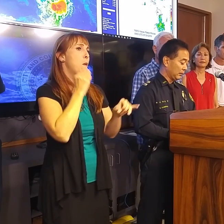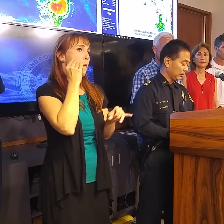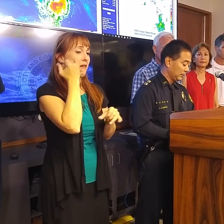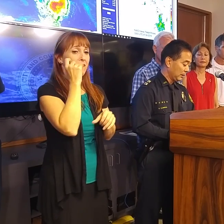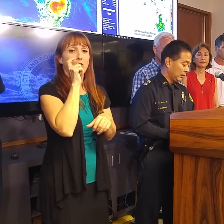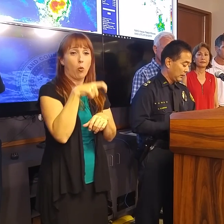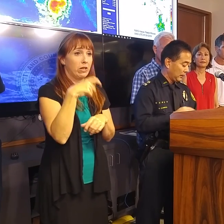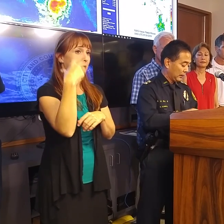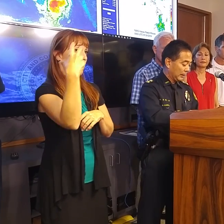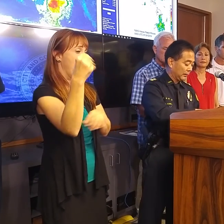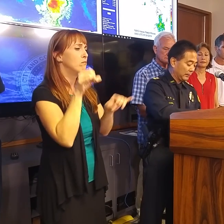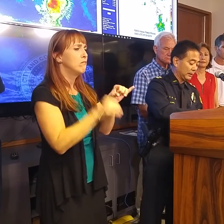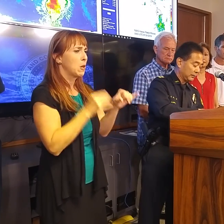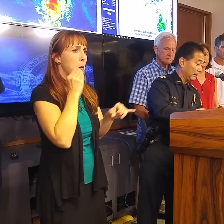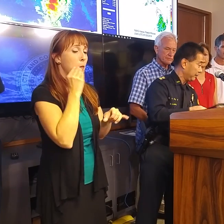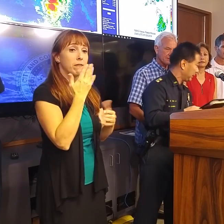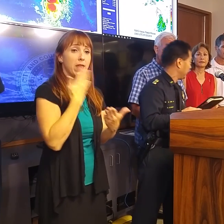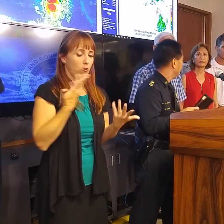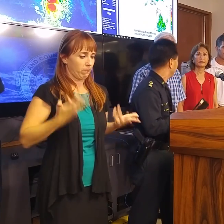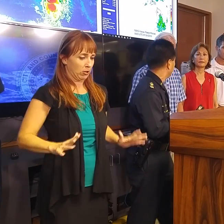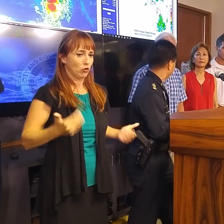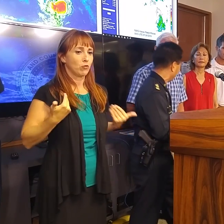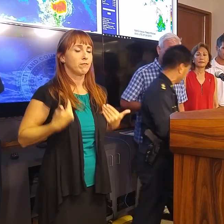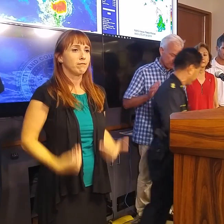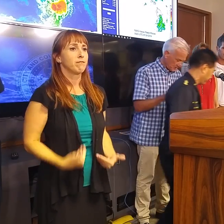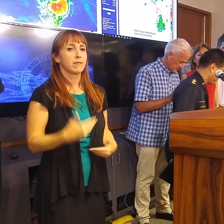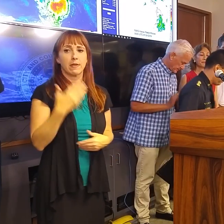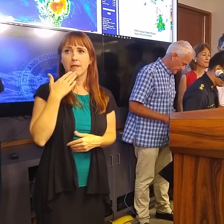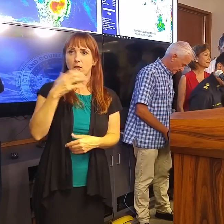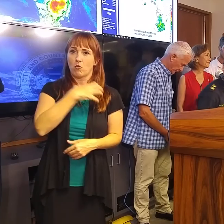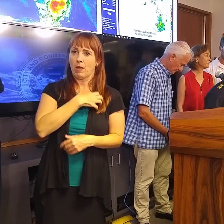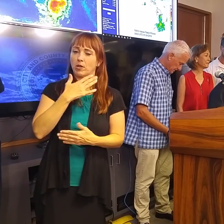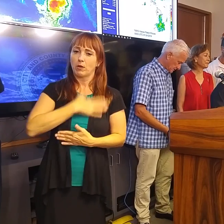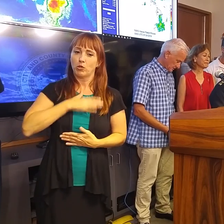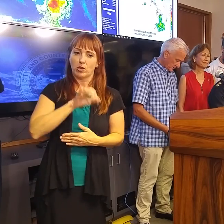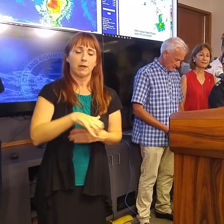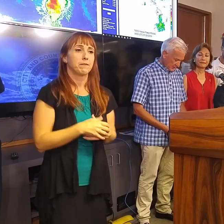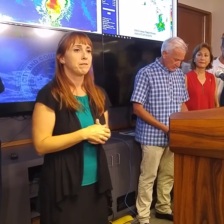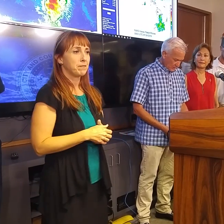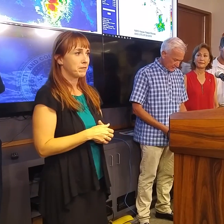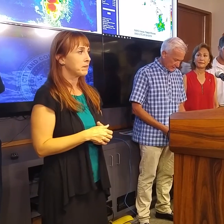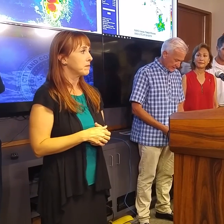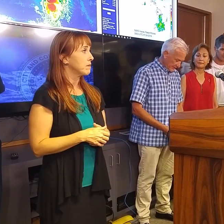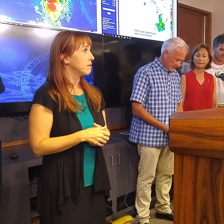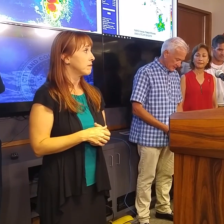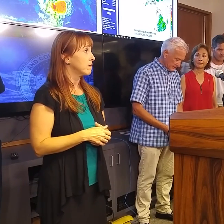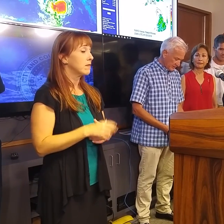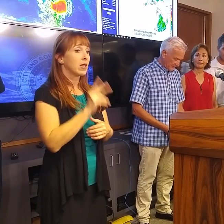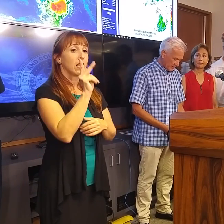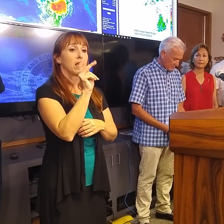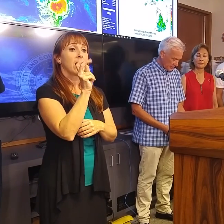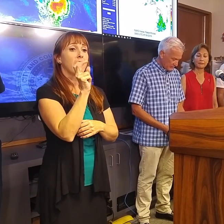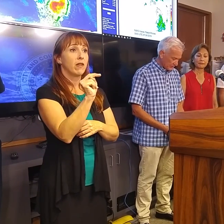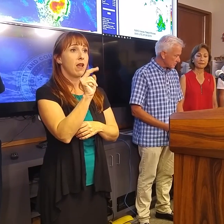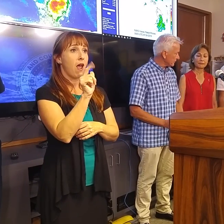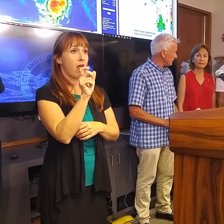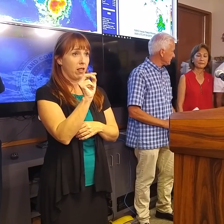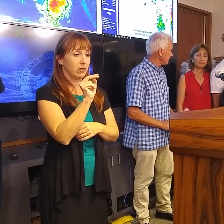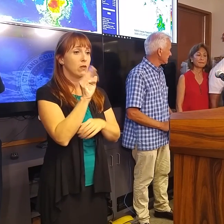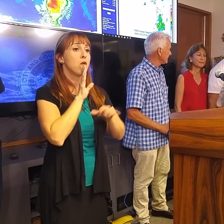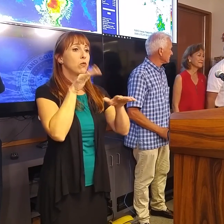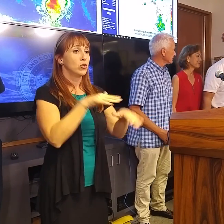be out. And that's all I have. Thank you. Thank you, Captain. Really appreciate it. Thank you so much. Okay, Kevin Allen, Chief of Operations,